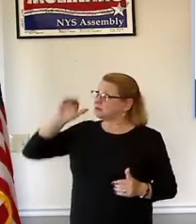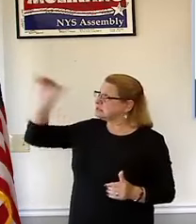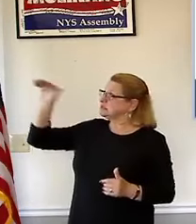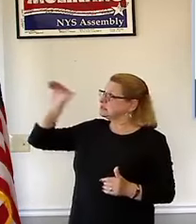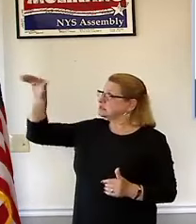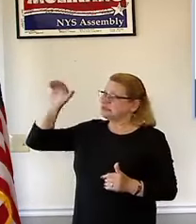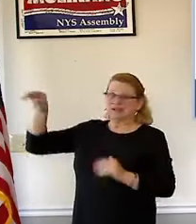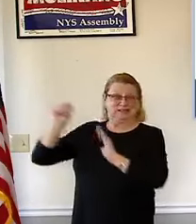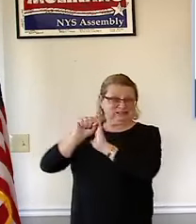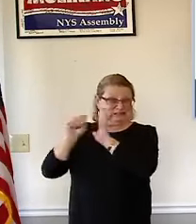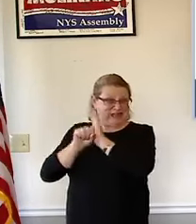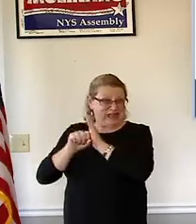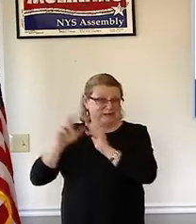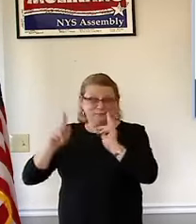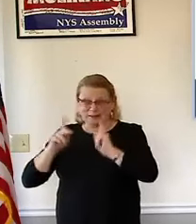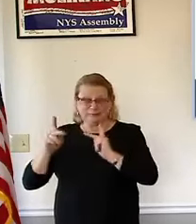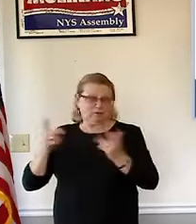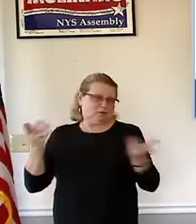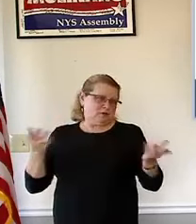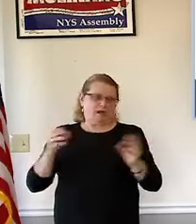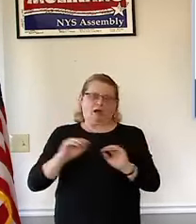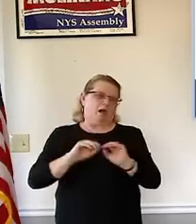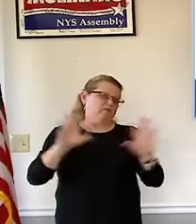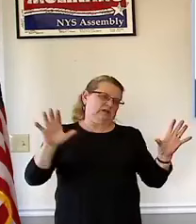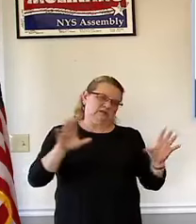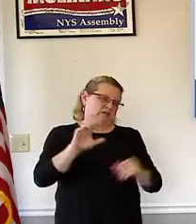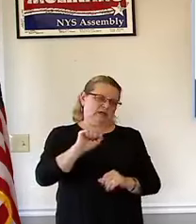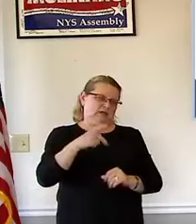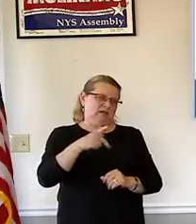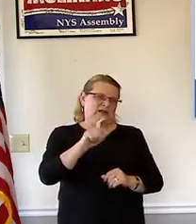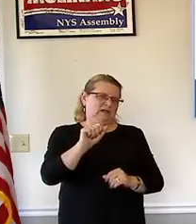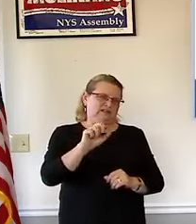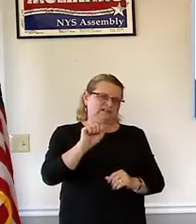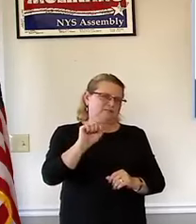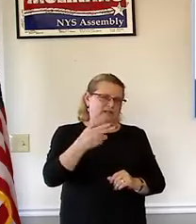that Splashdown is one of, obviously, our larger,